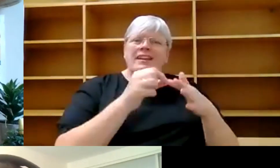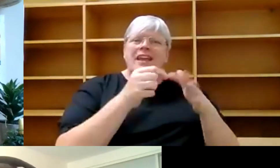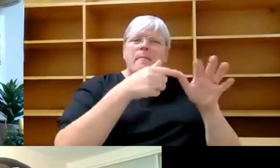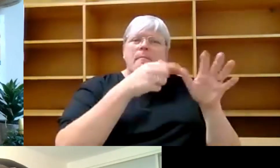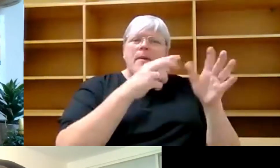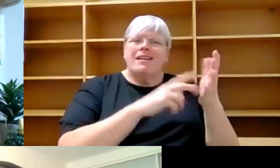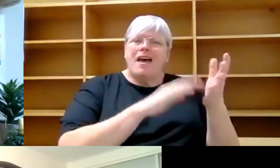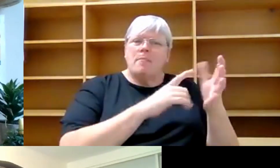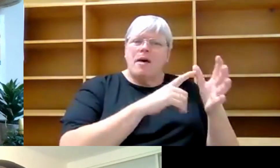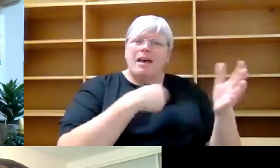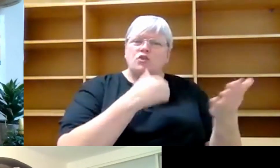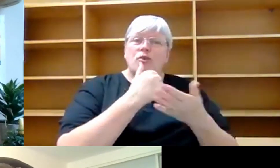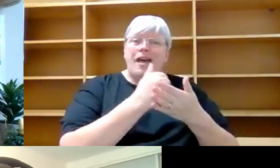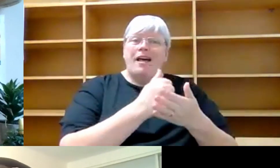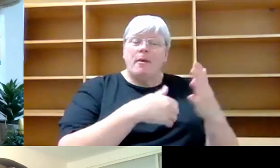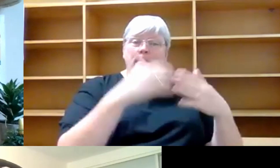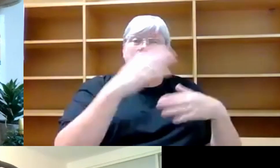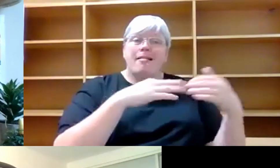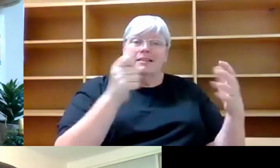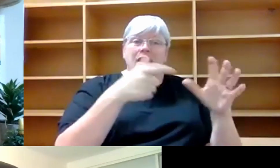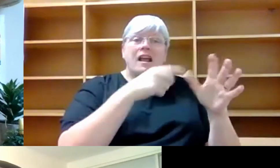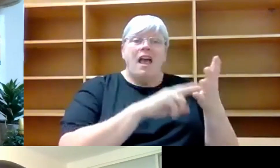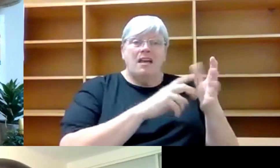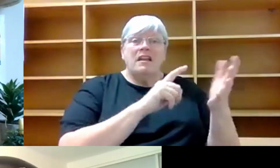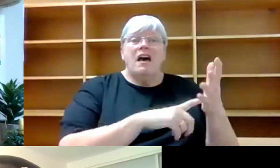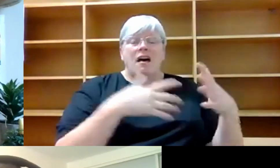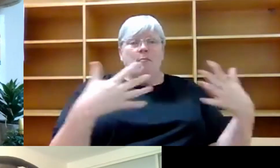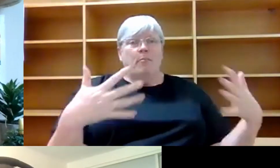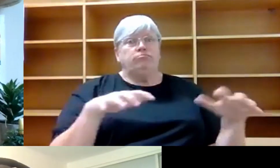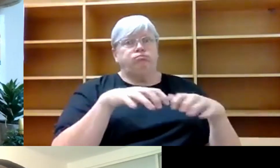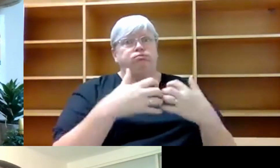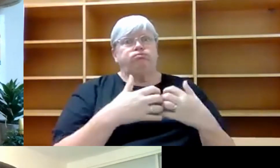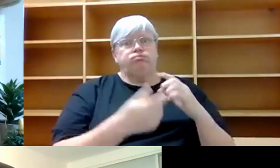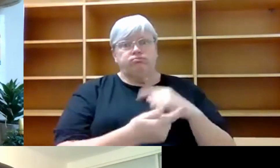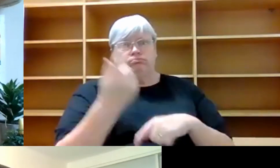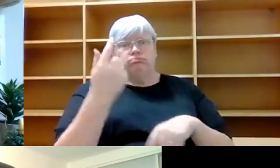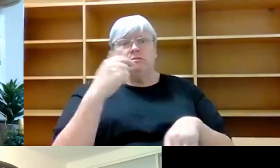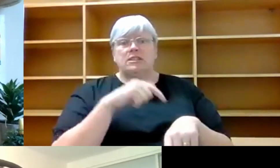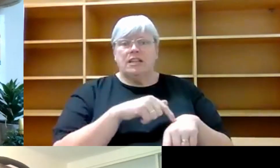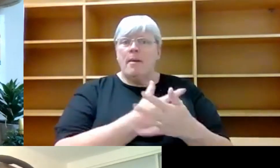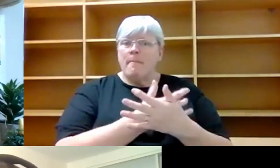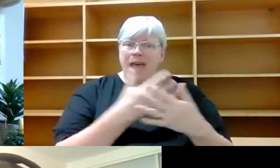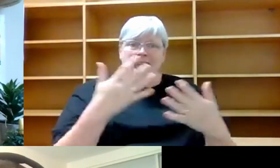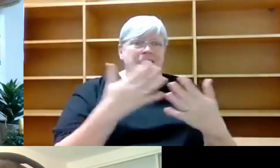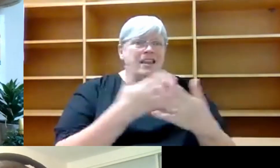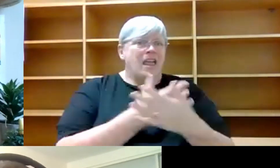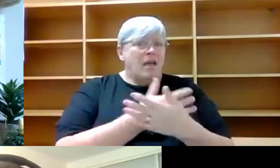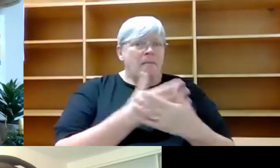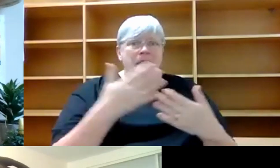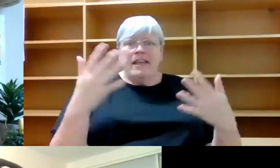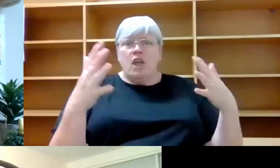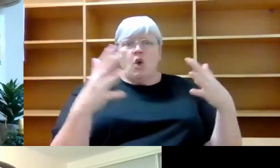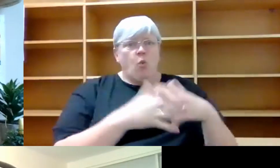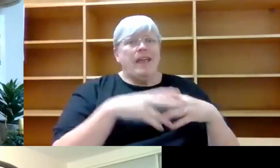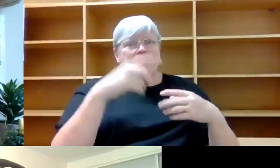Canal. And that was the biggest engineering feat of its day. And thousands upon thousands of West Indians went out